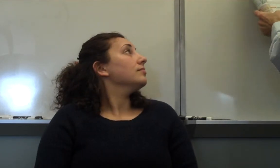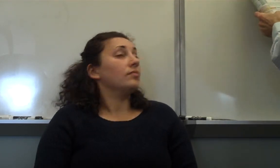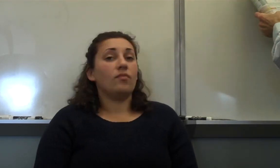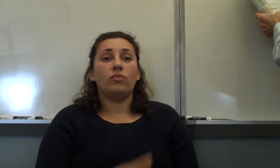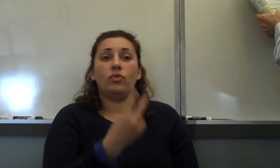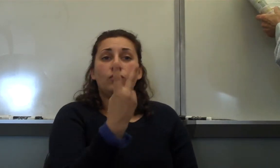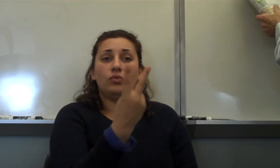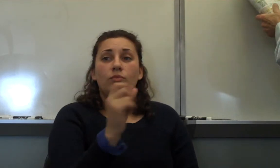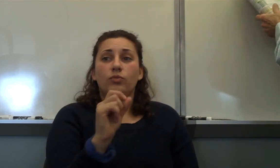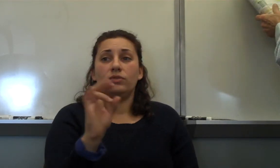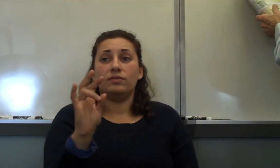2.79 multiplied by